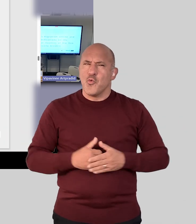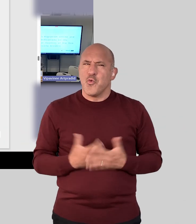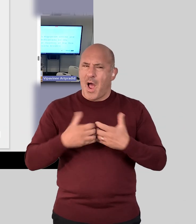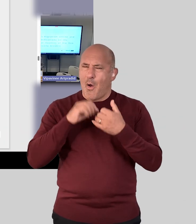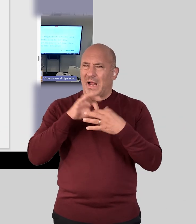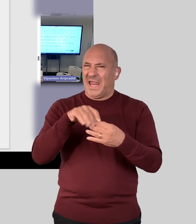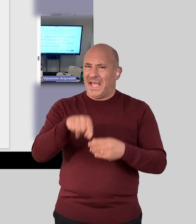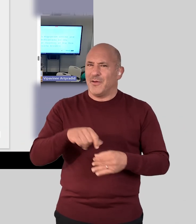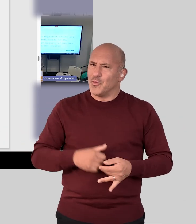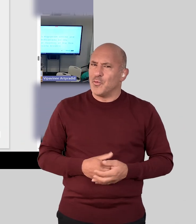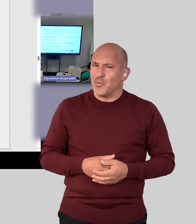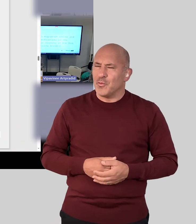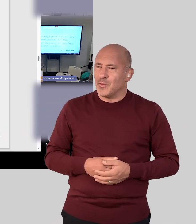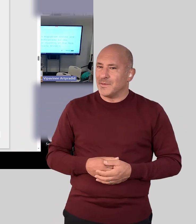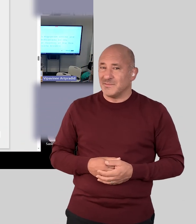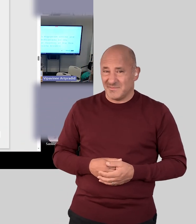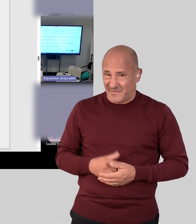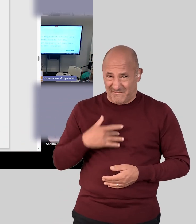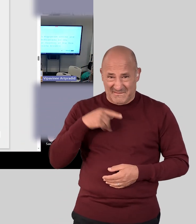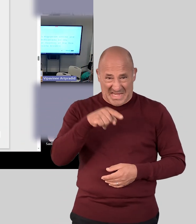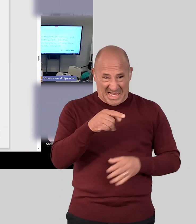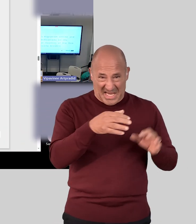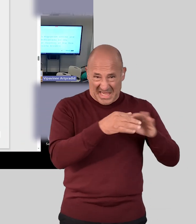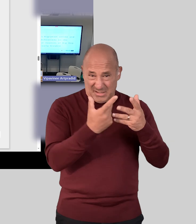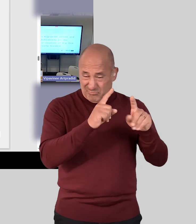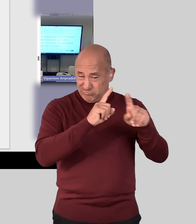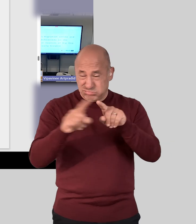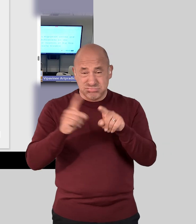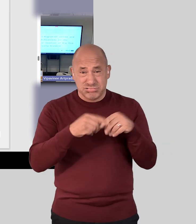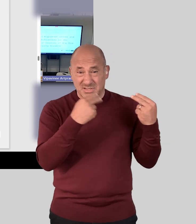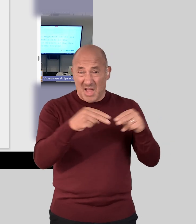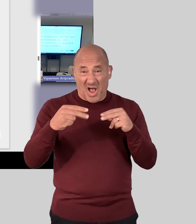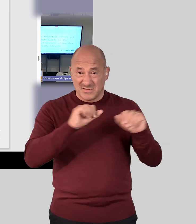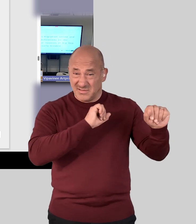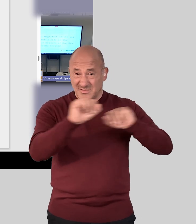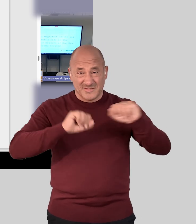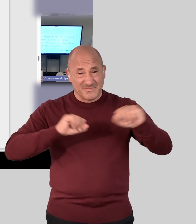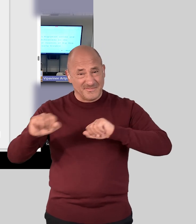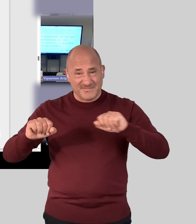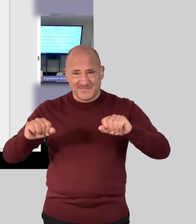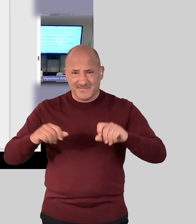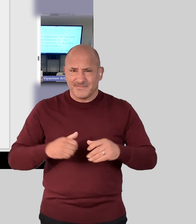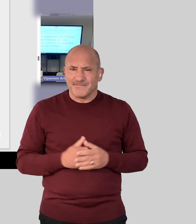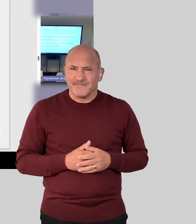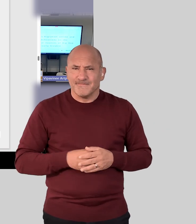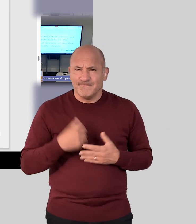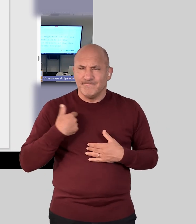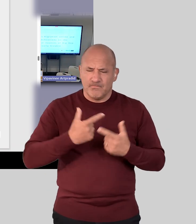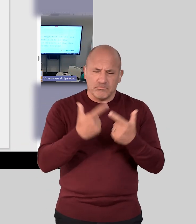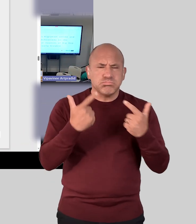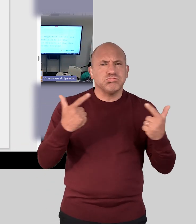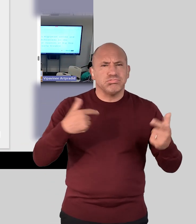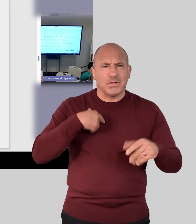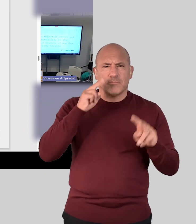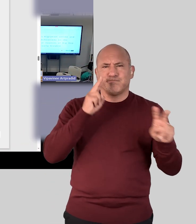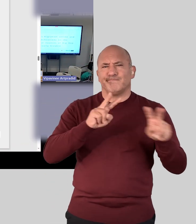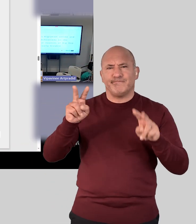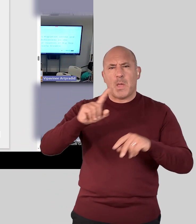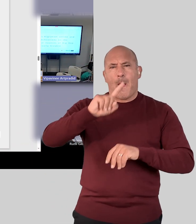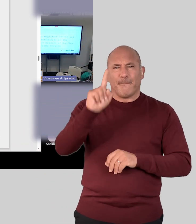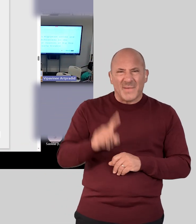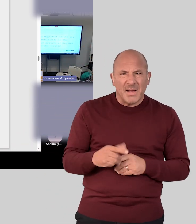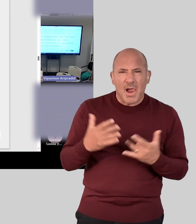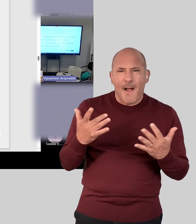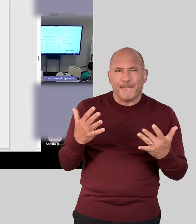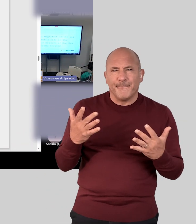prevalent. I think that goes across a lot of different types of dance as well. I find a lot of the time when I speak to people that